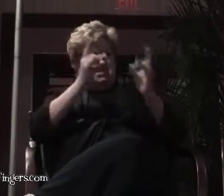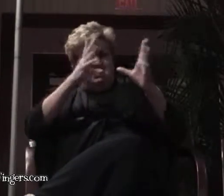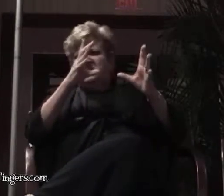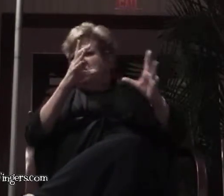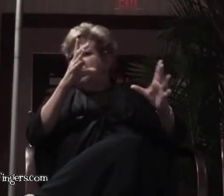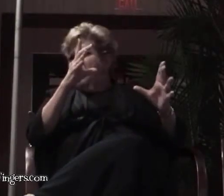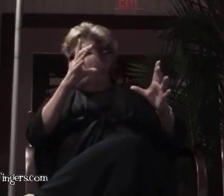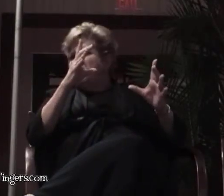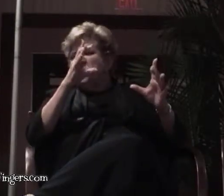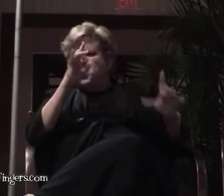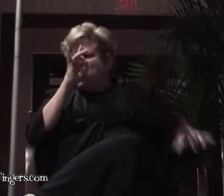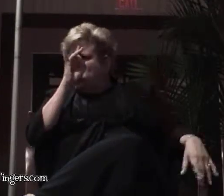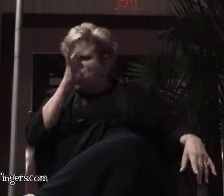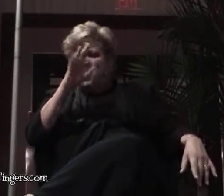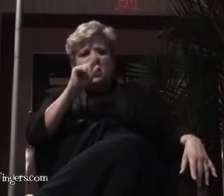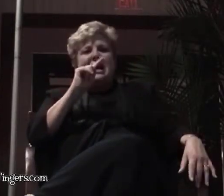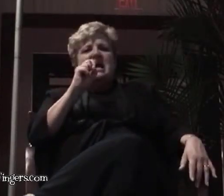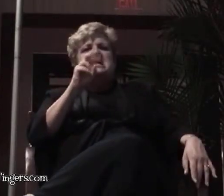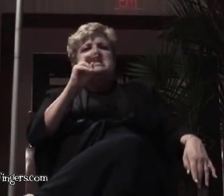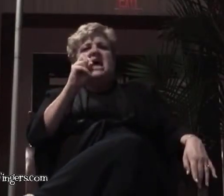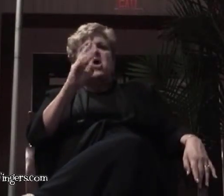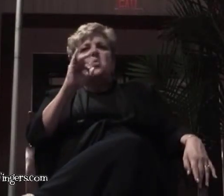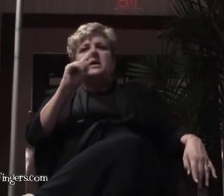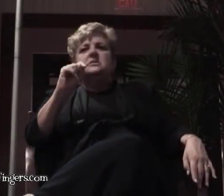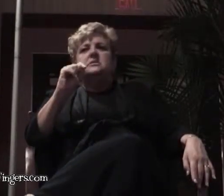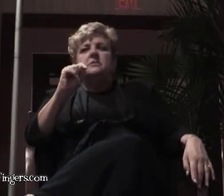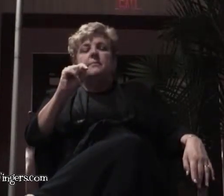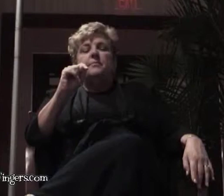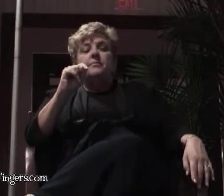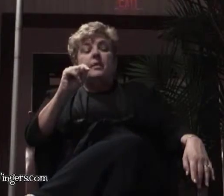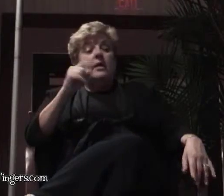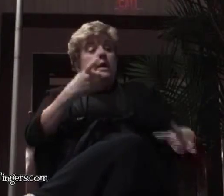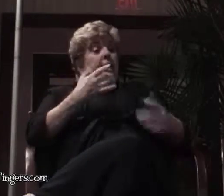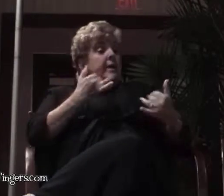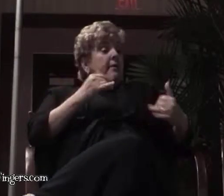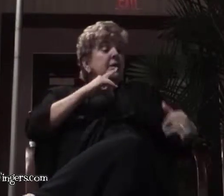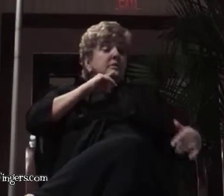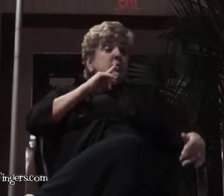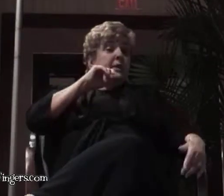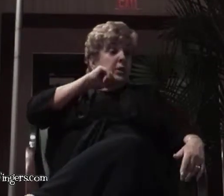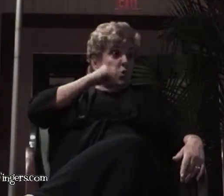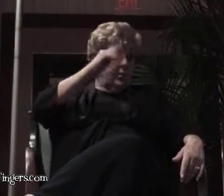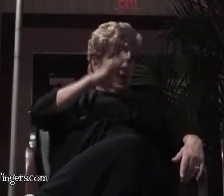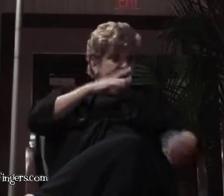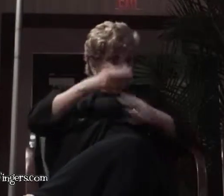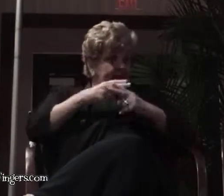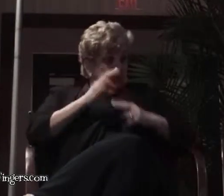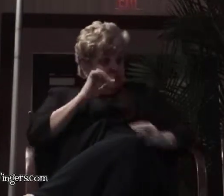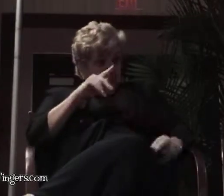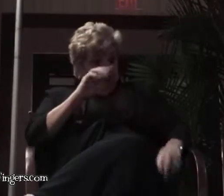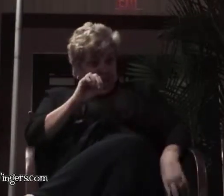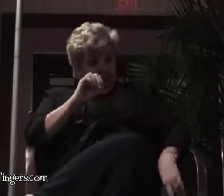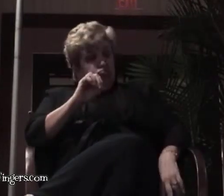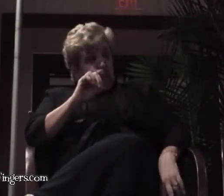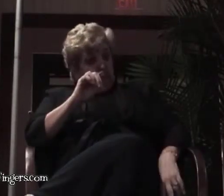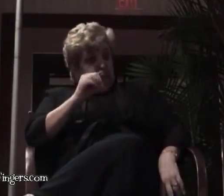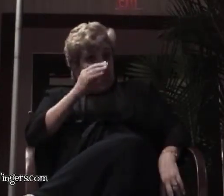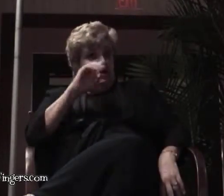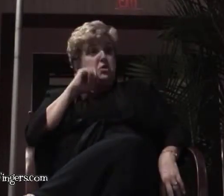And there was a really cool guy. His name was Mike. Didn't have a lot of sobriety. You don't have to have a lot of sobriety to help you.